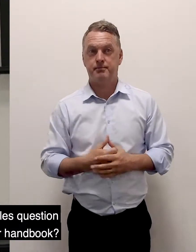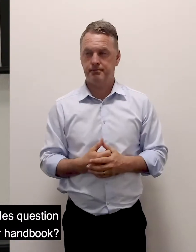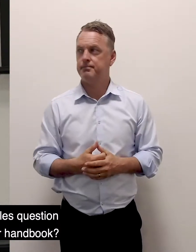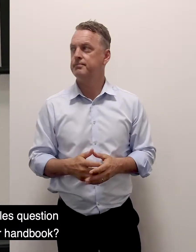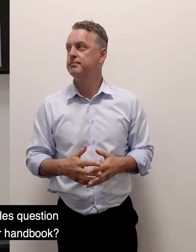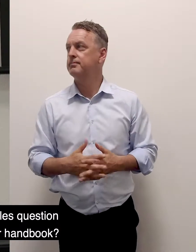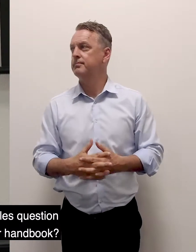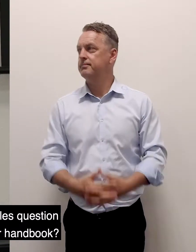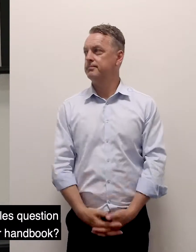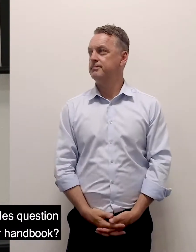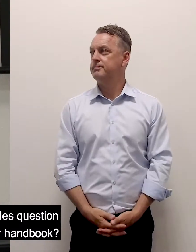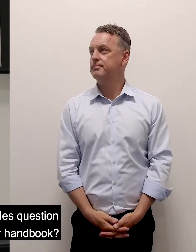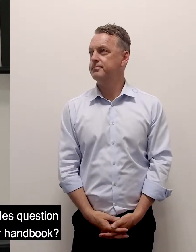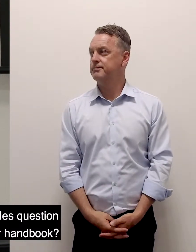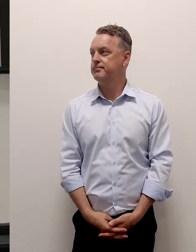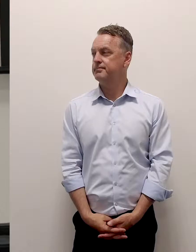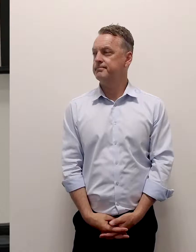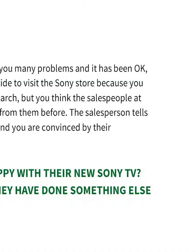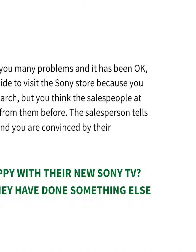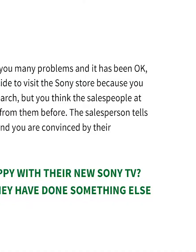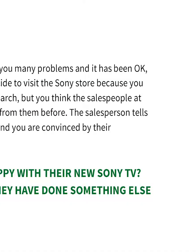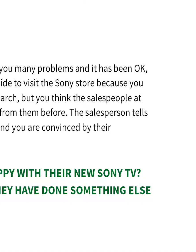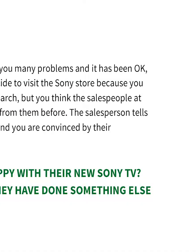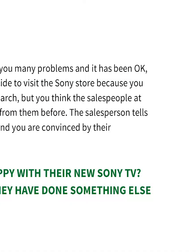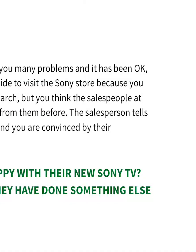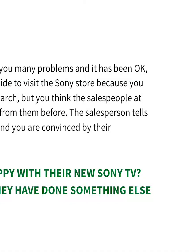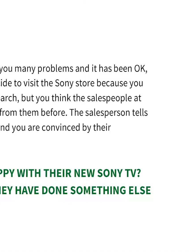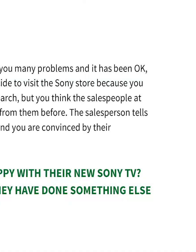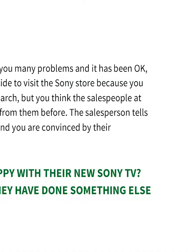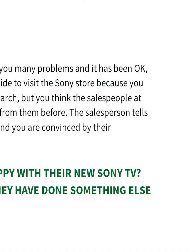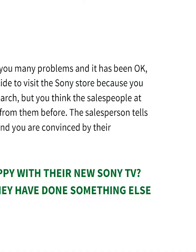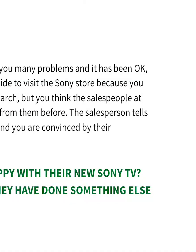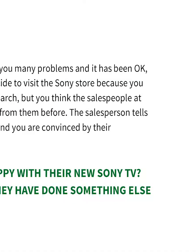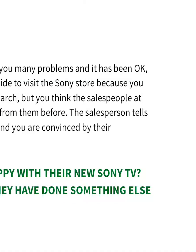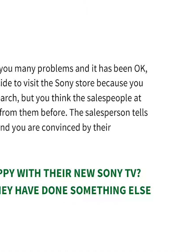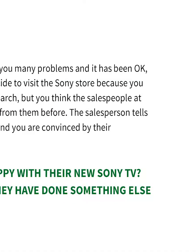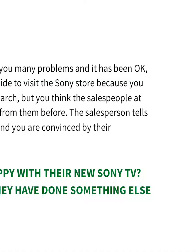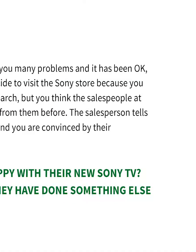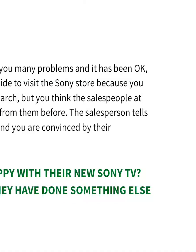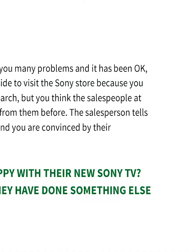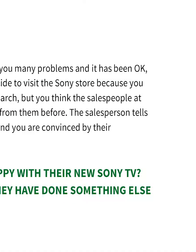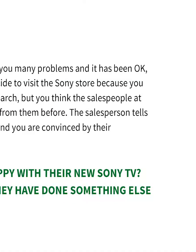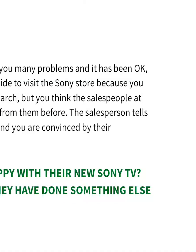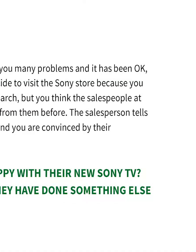sales question on page 31 of your handbook? Image of text being read.